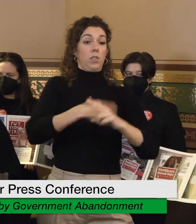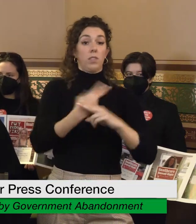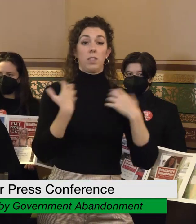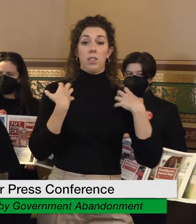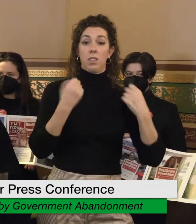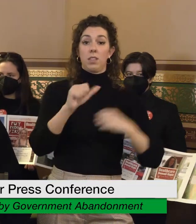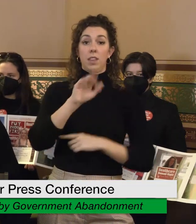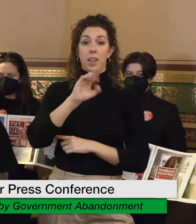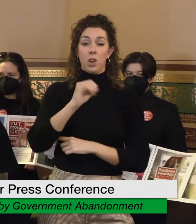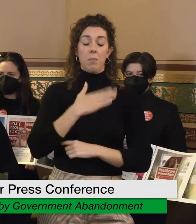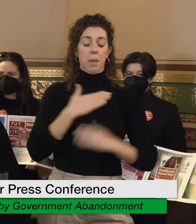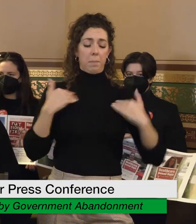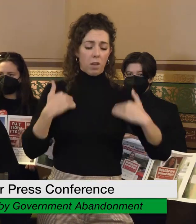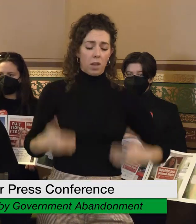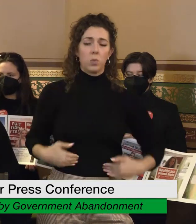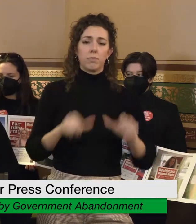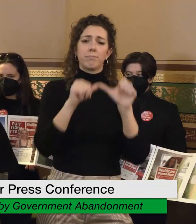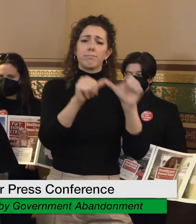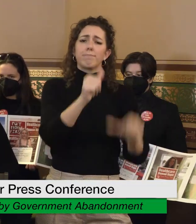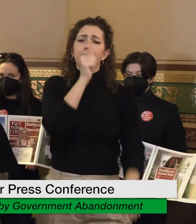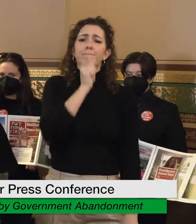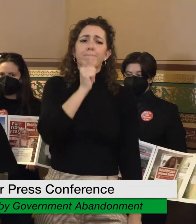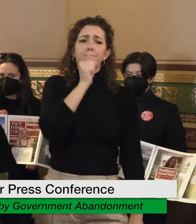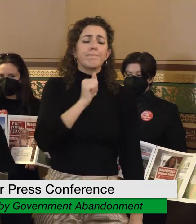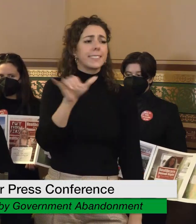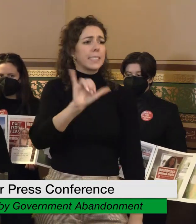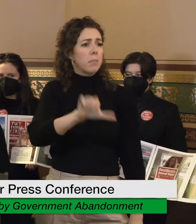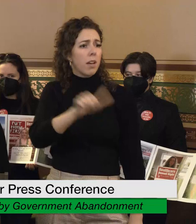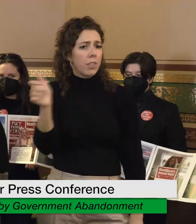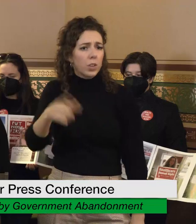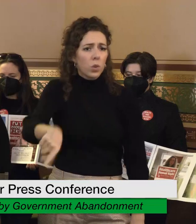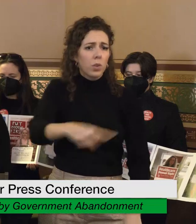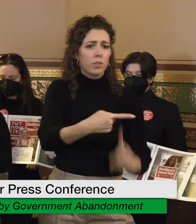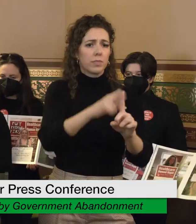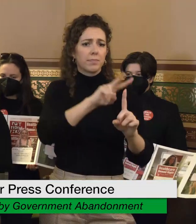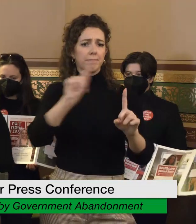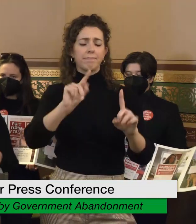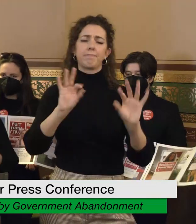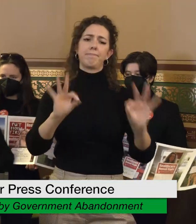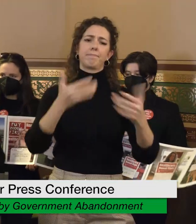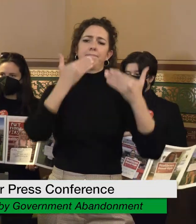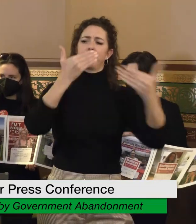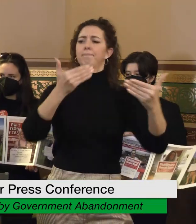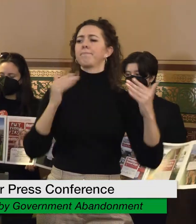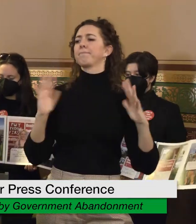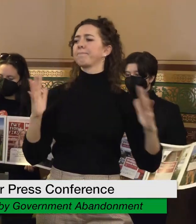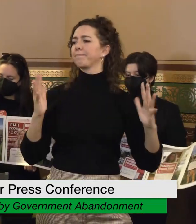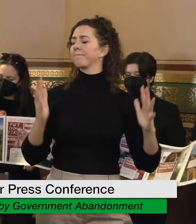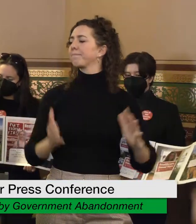burden, along with thousands of other Vermonters. Thank you.